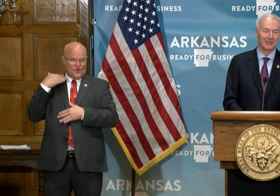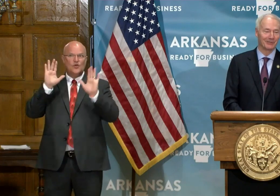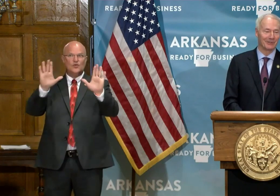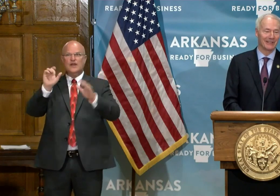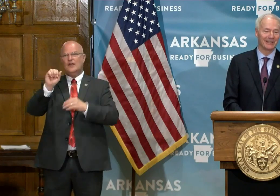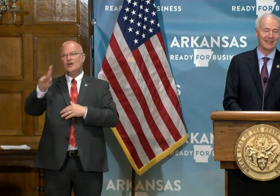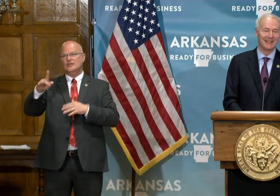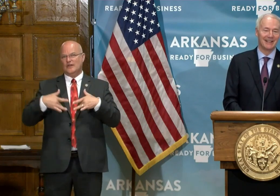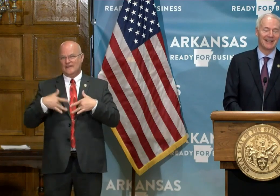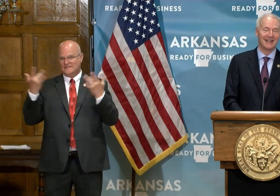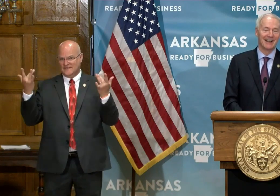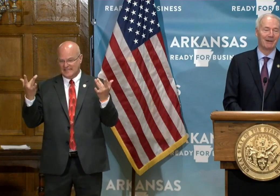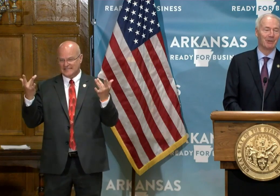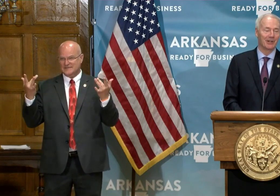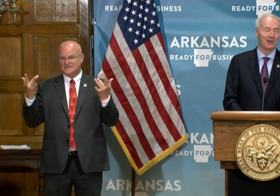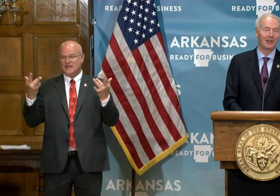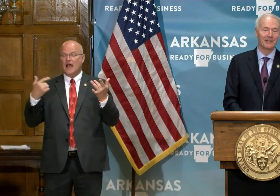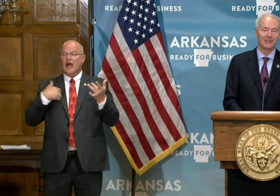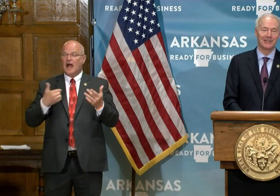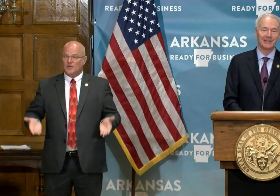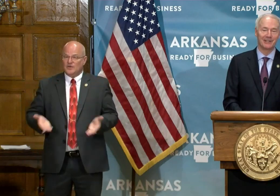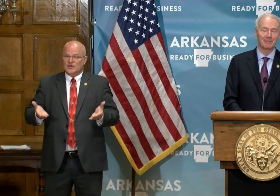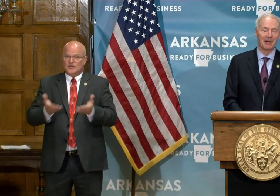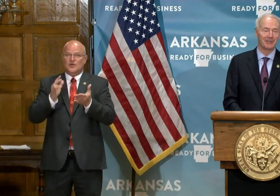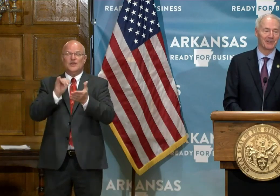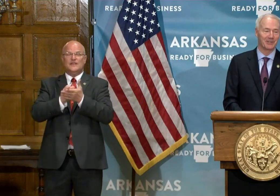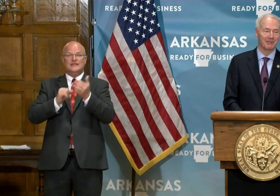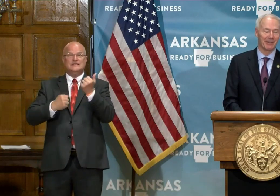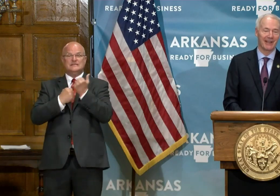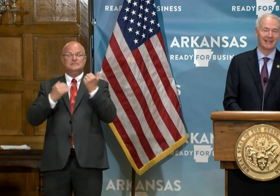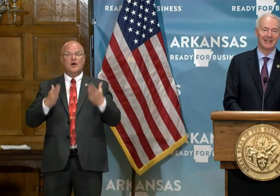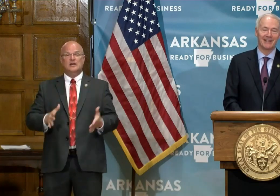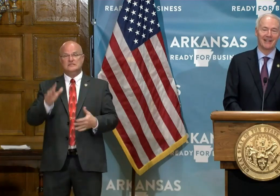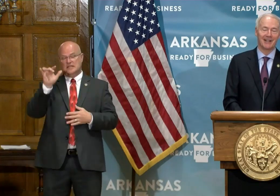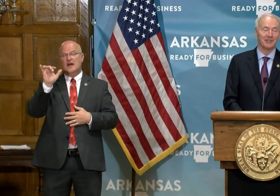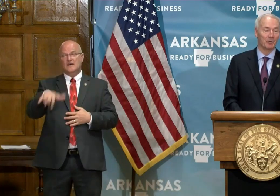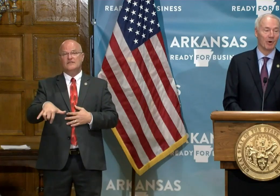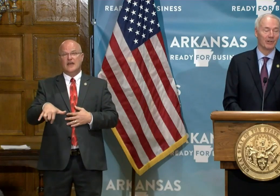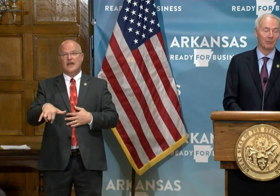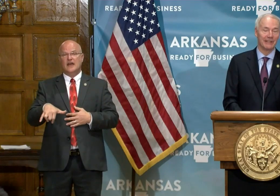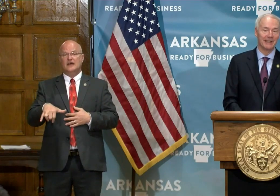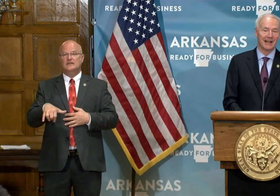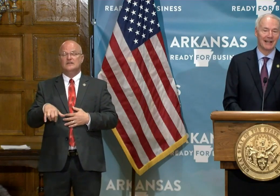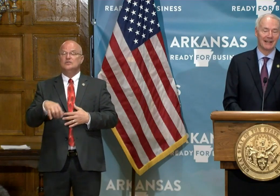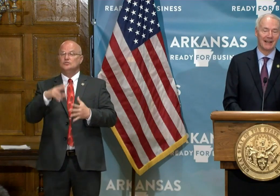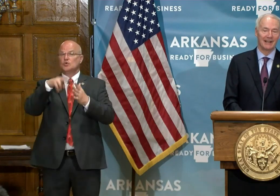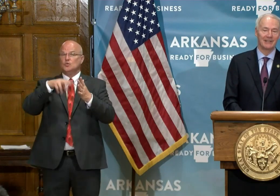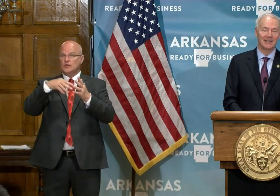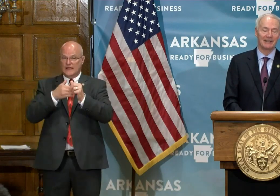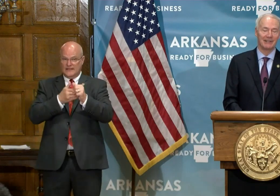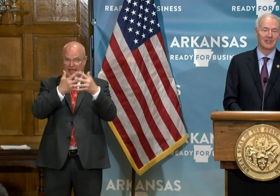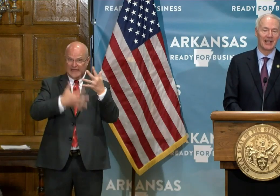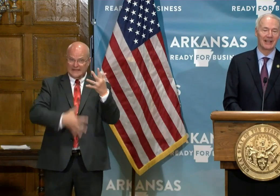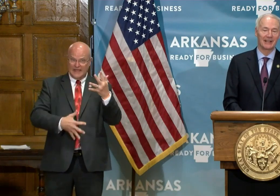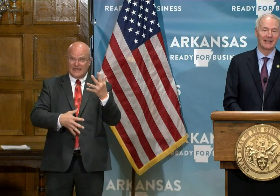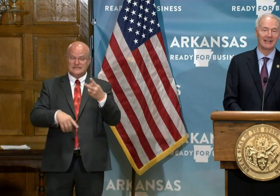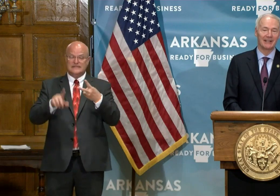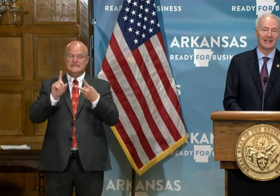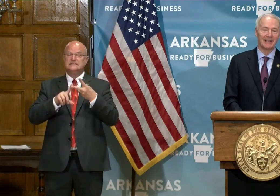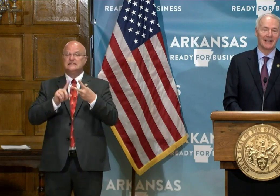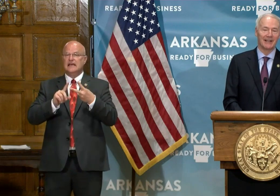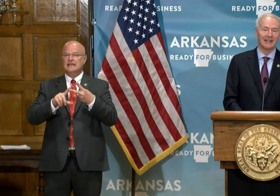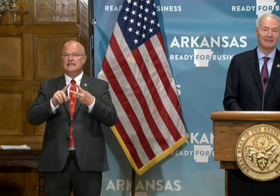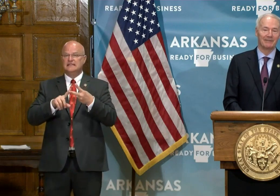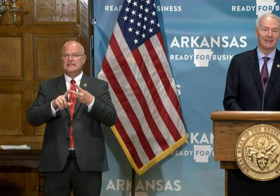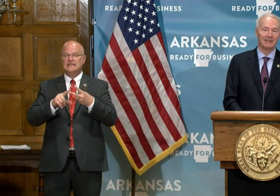great Arkansas event. I would encourage the sponsors of that to, one, read the guidelines, and then